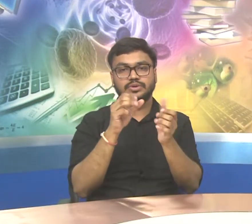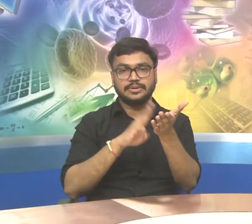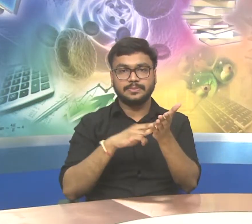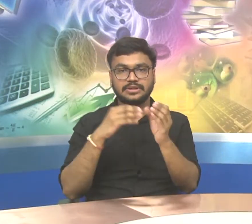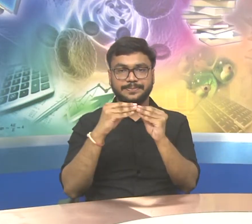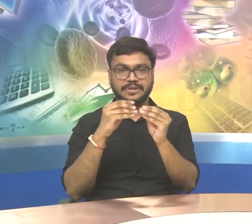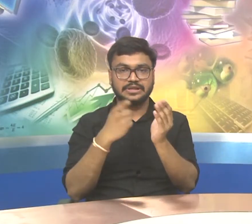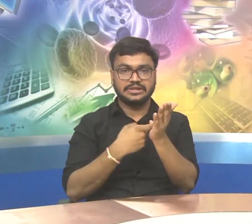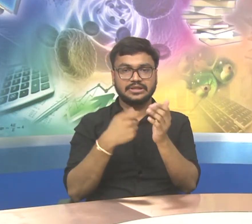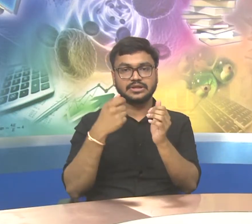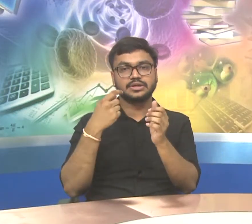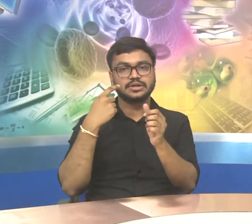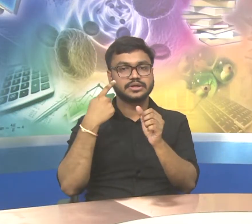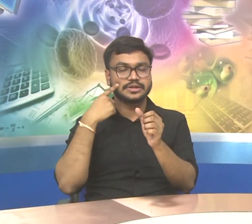Cambrian explosion.